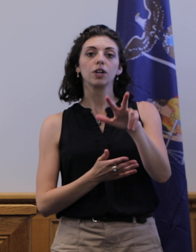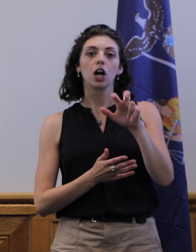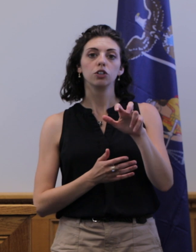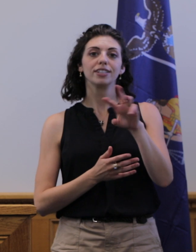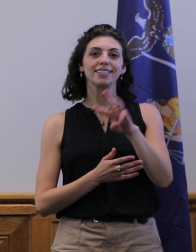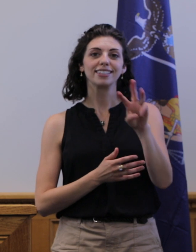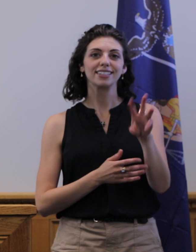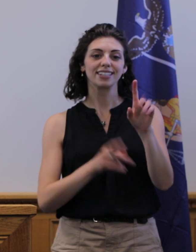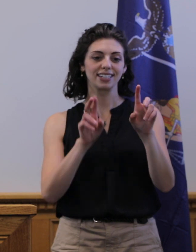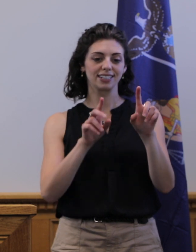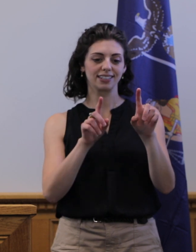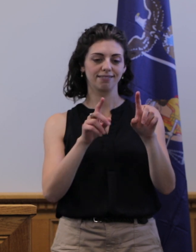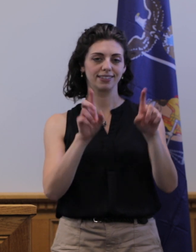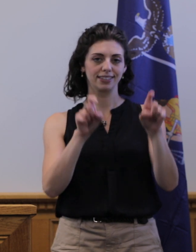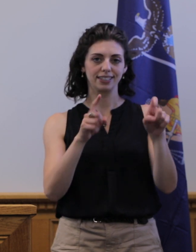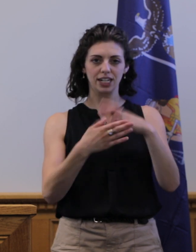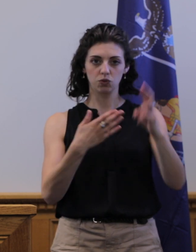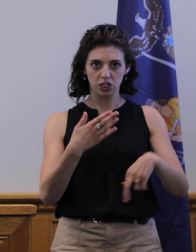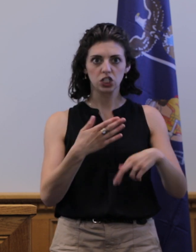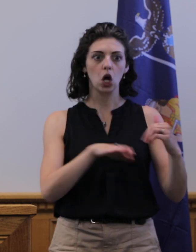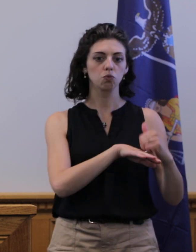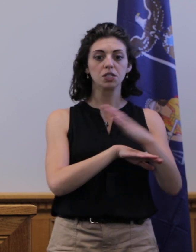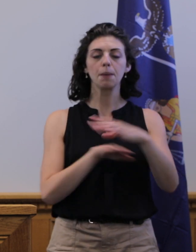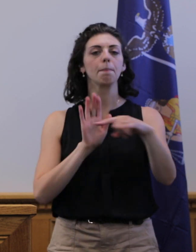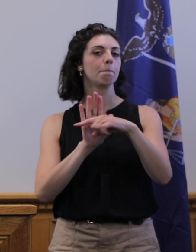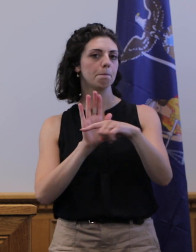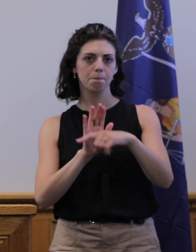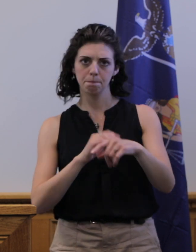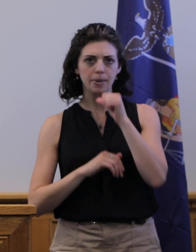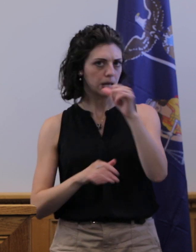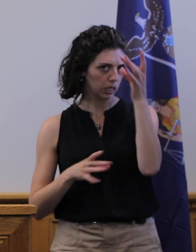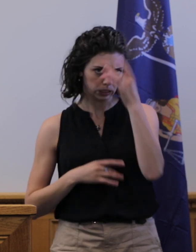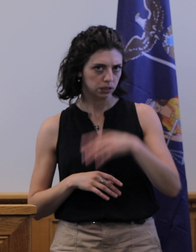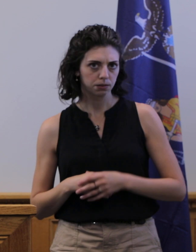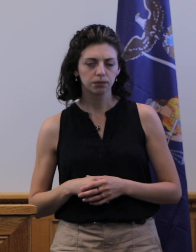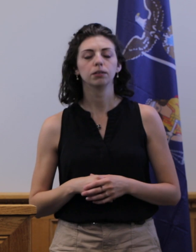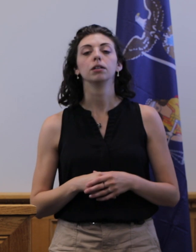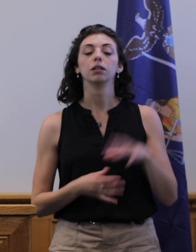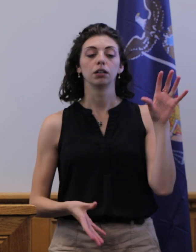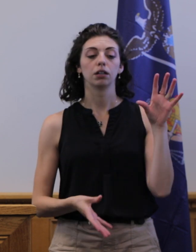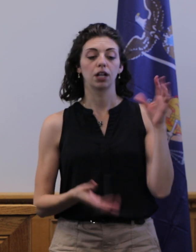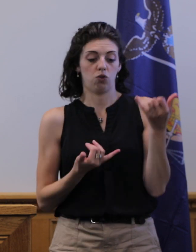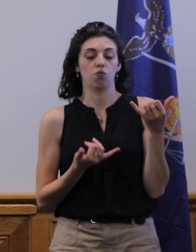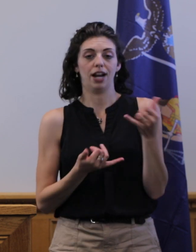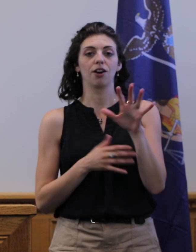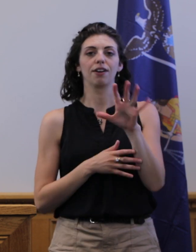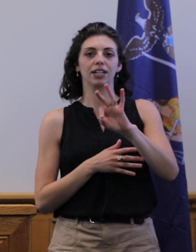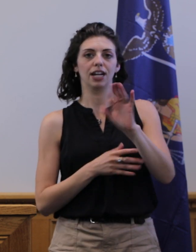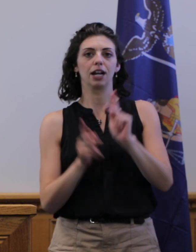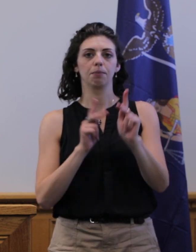17,366 test results have been returned that were negative. And we currently have 59 residents